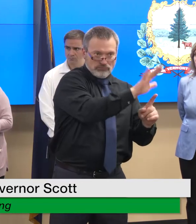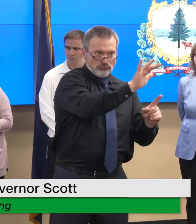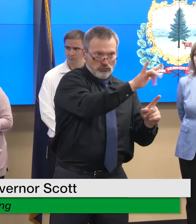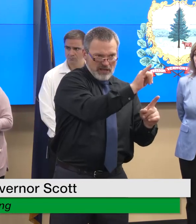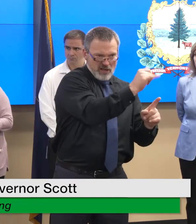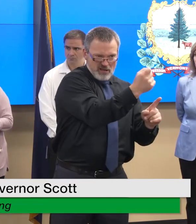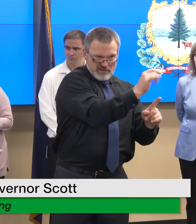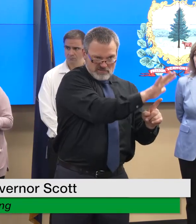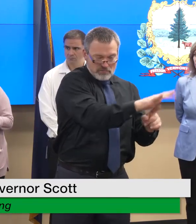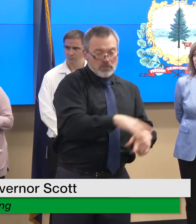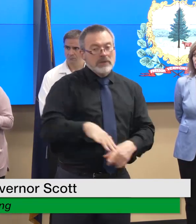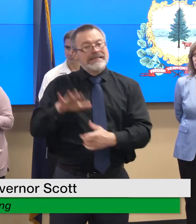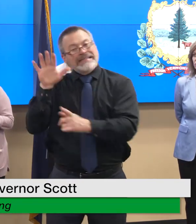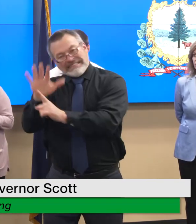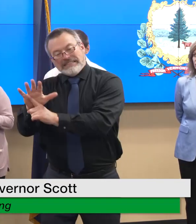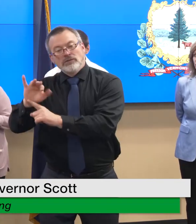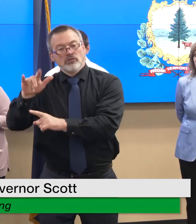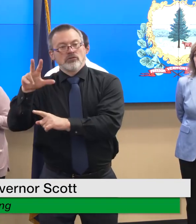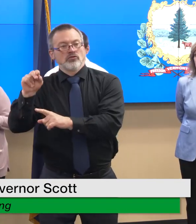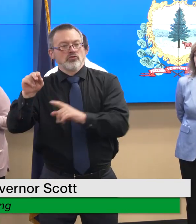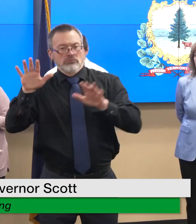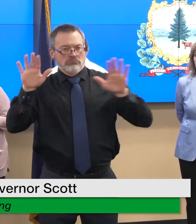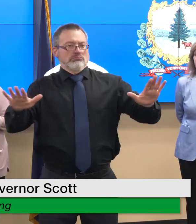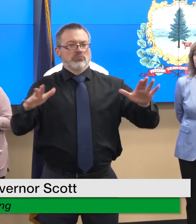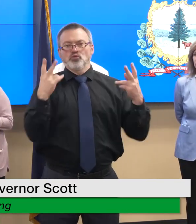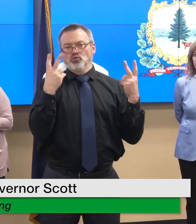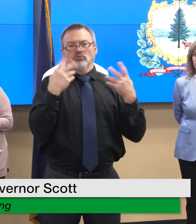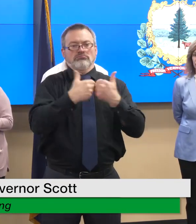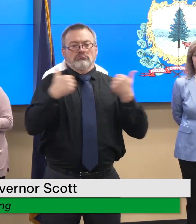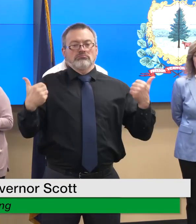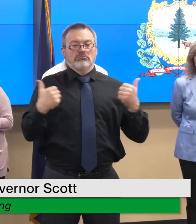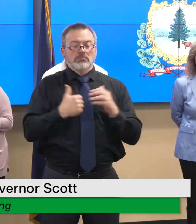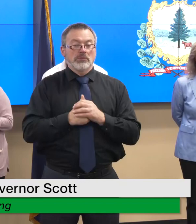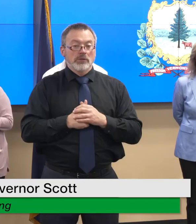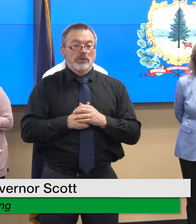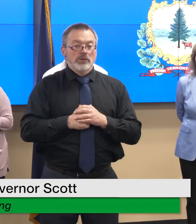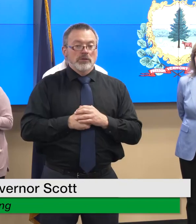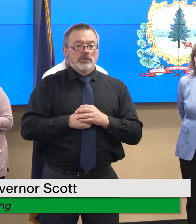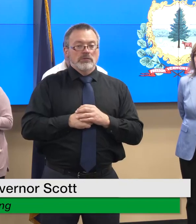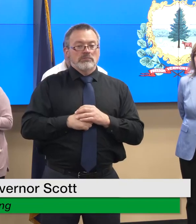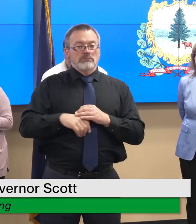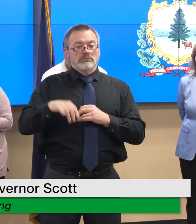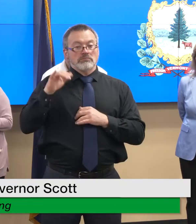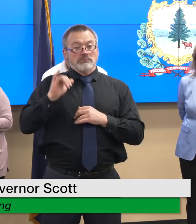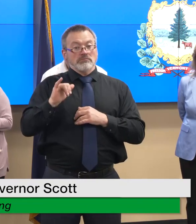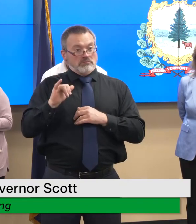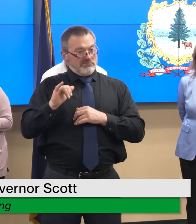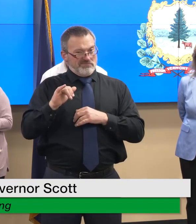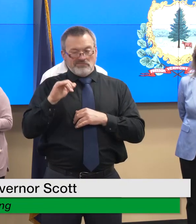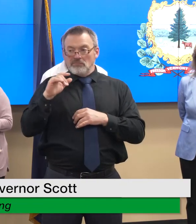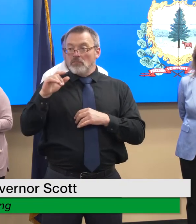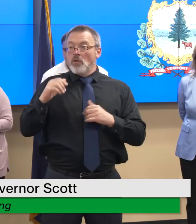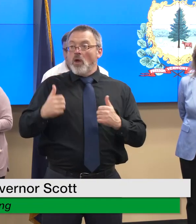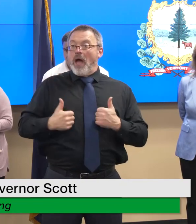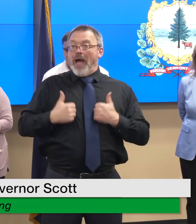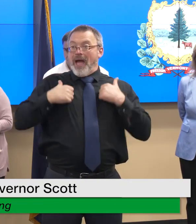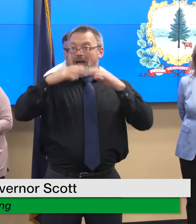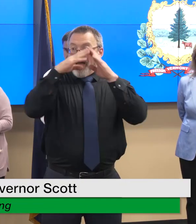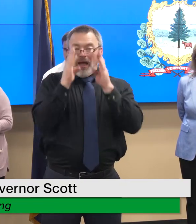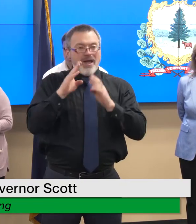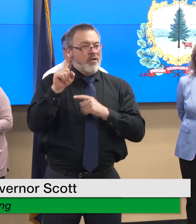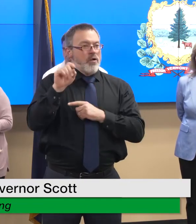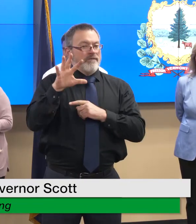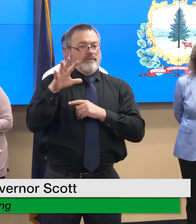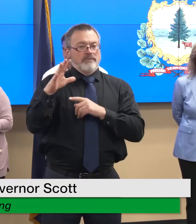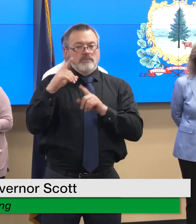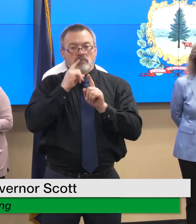We have already received 105 residential damage reports and 6 reports of damage to